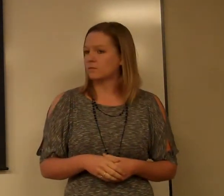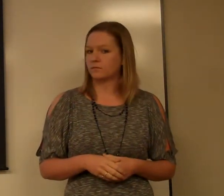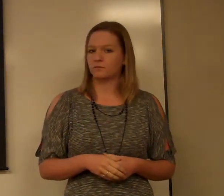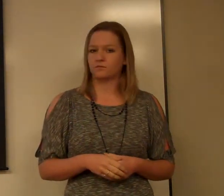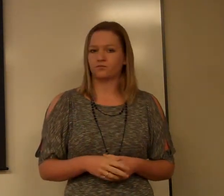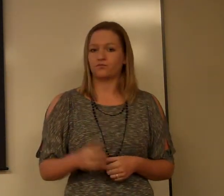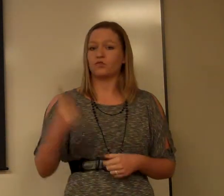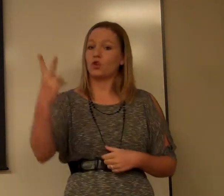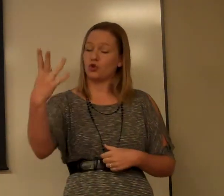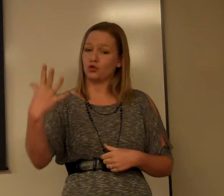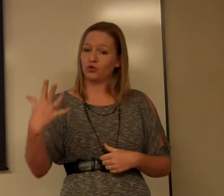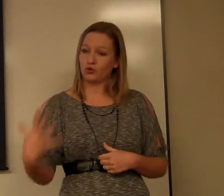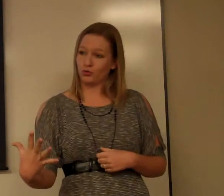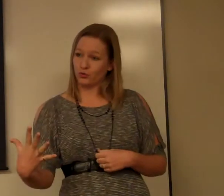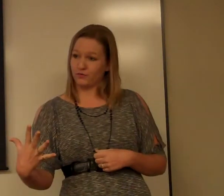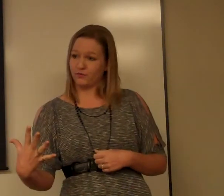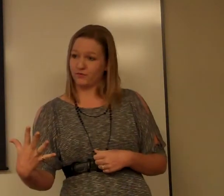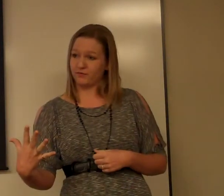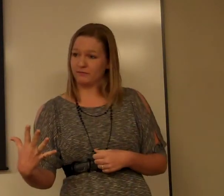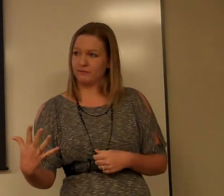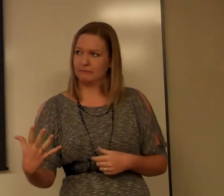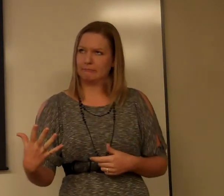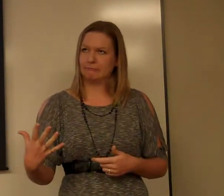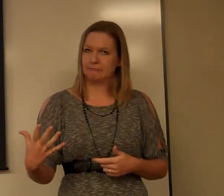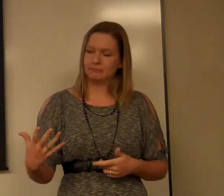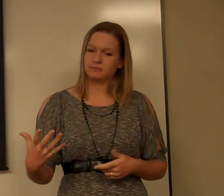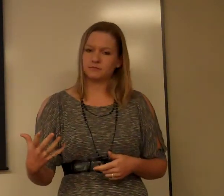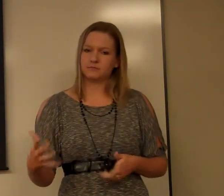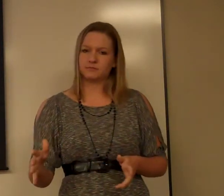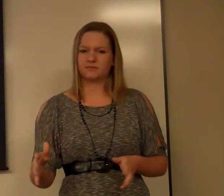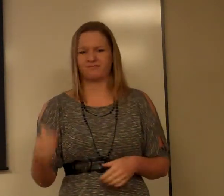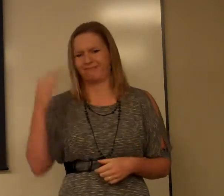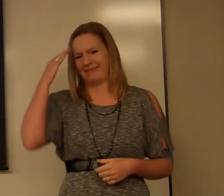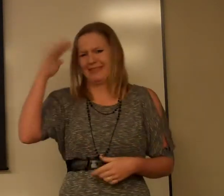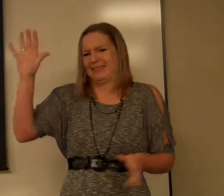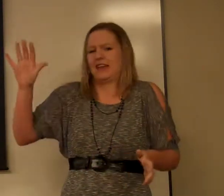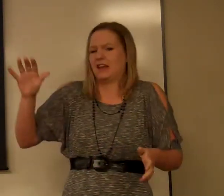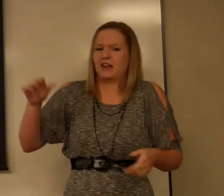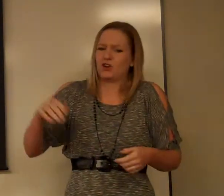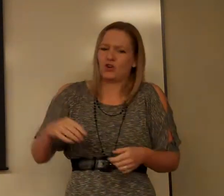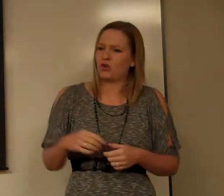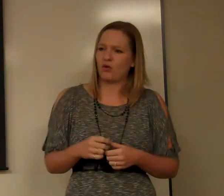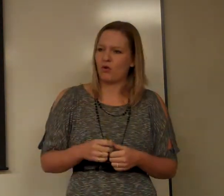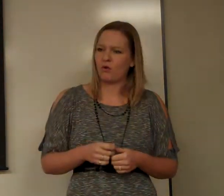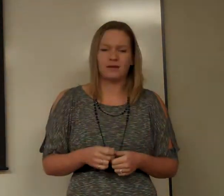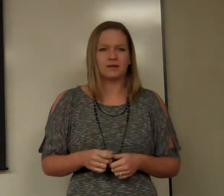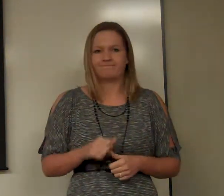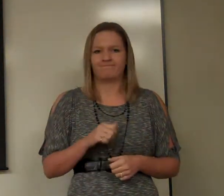The 2/5 that are remaining, they didn't know. They were undecided.